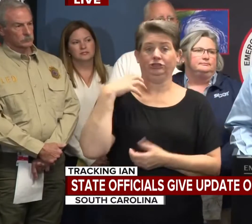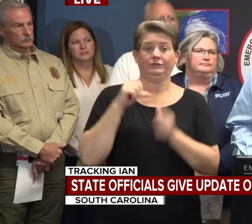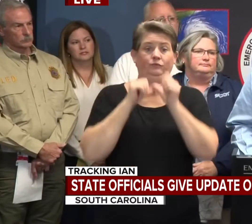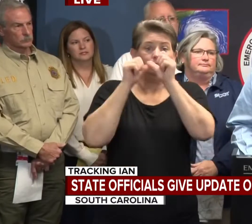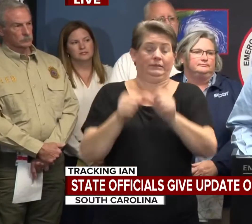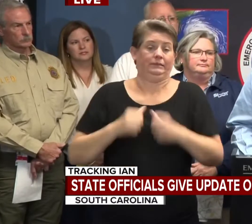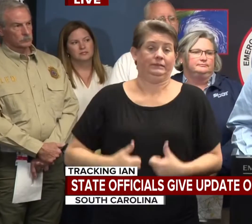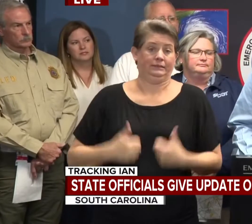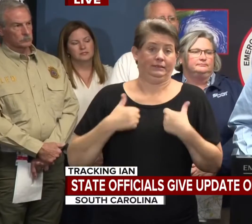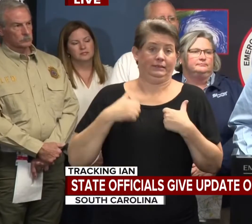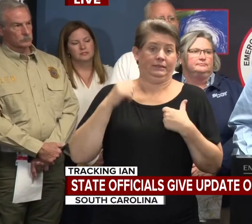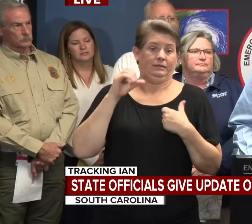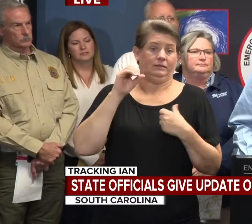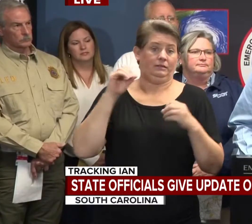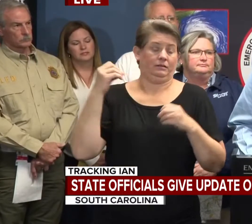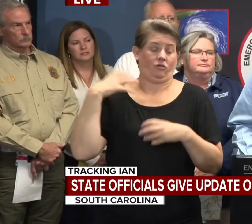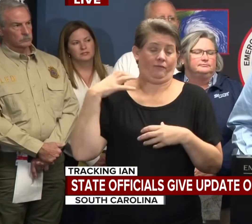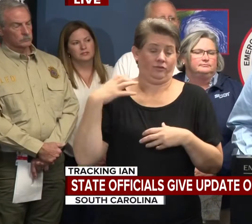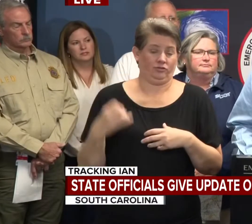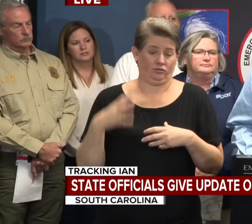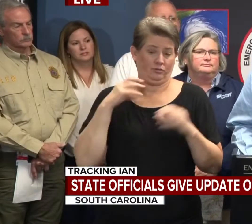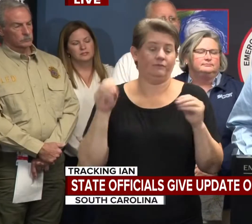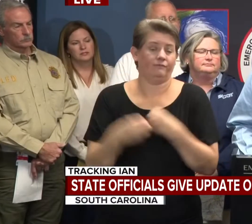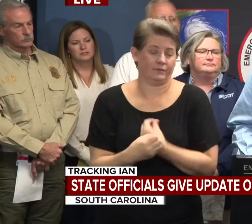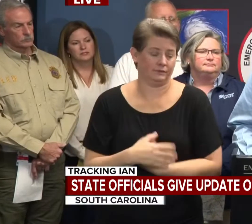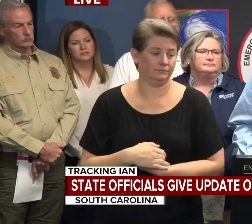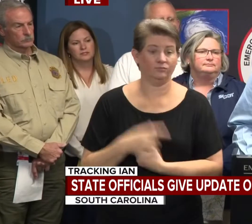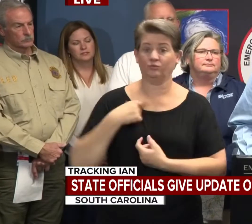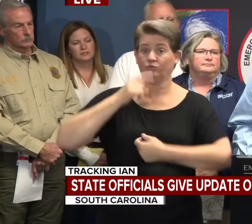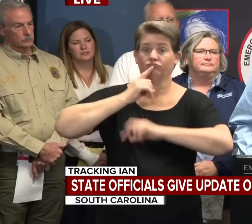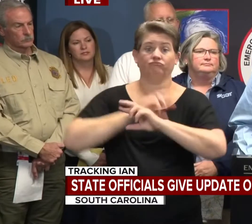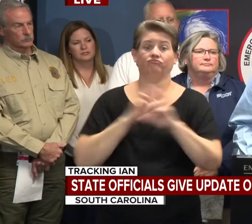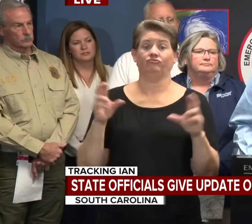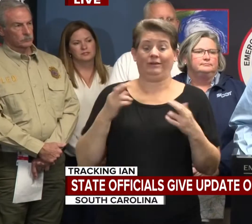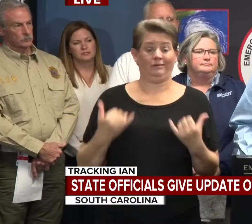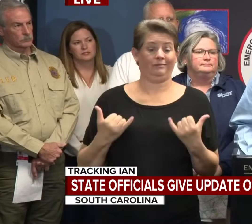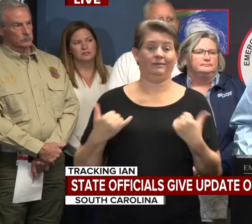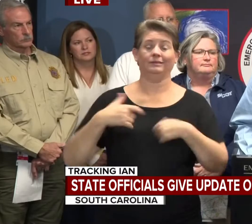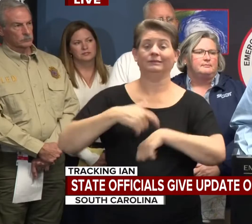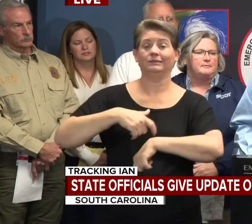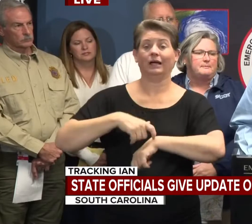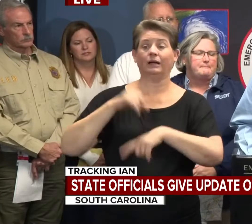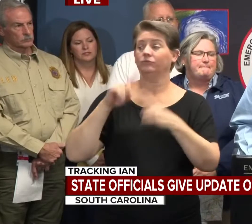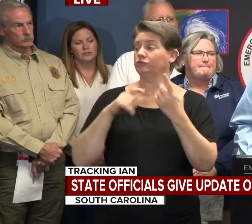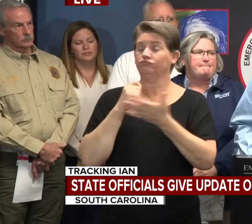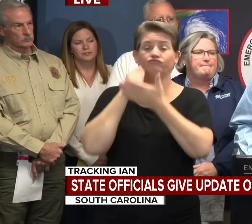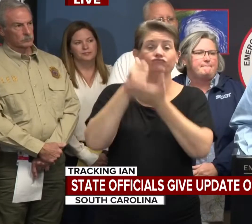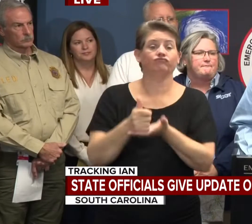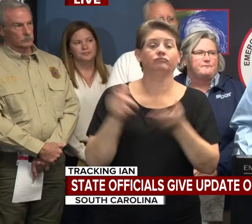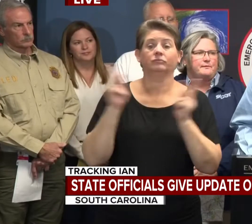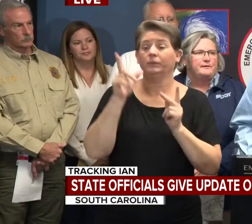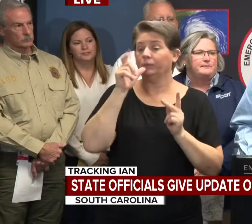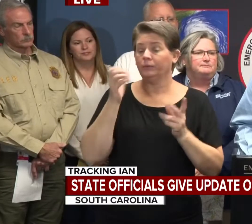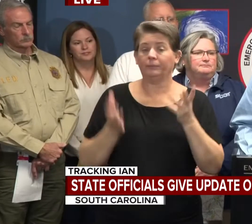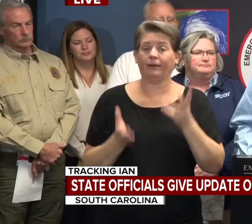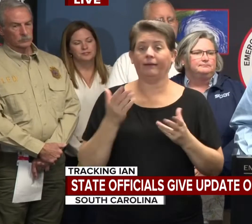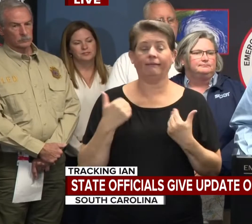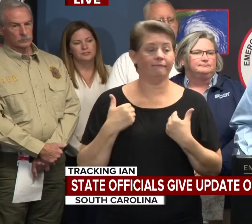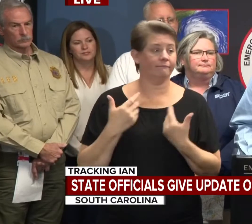Carolina Office of Resilience. We are staying ready at this time to assist citizens who may